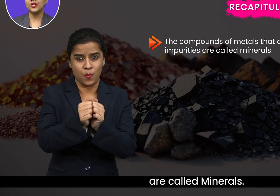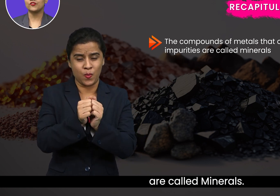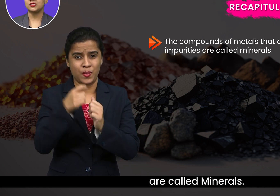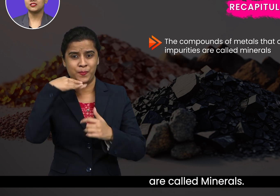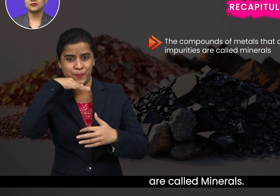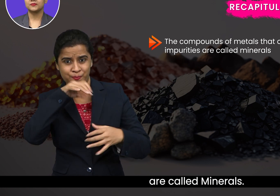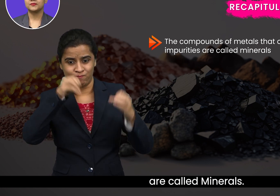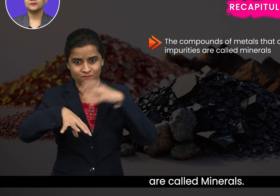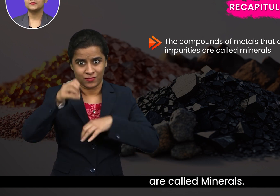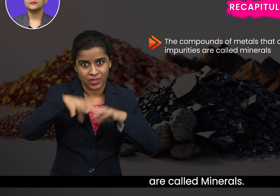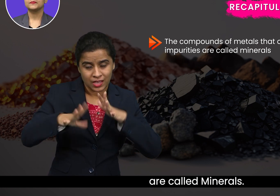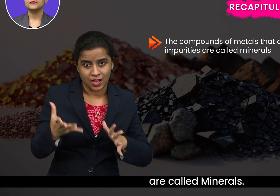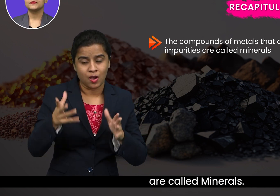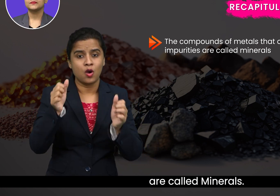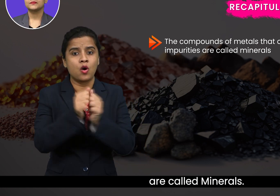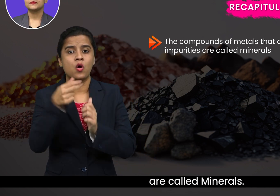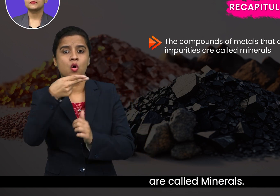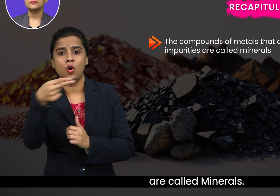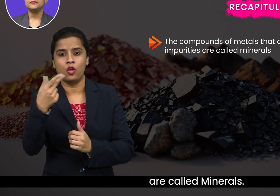called minerals.